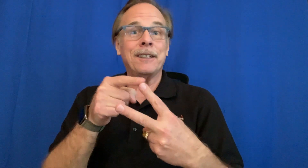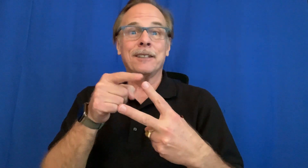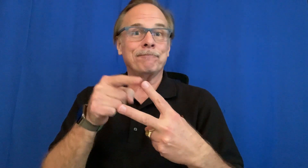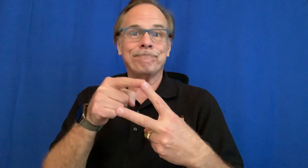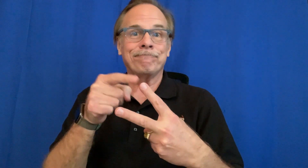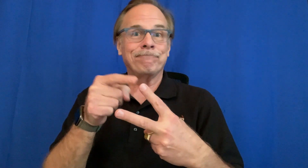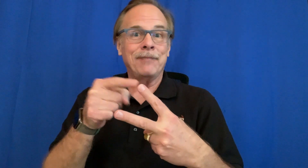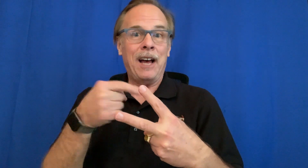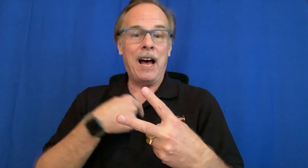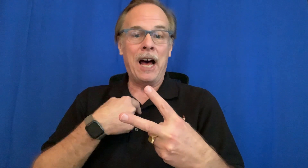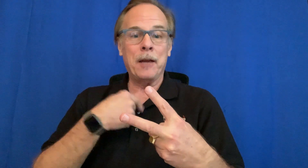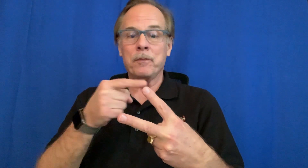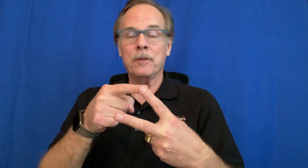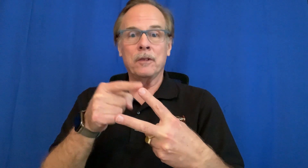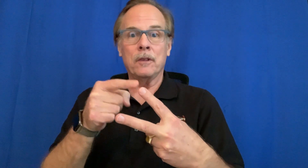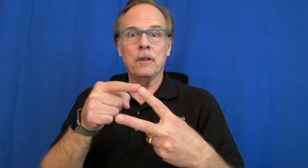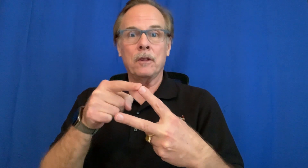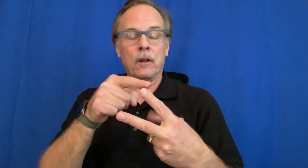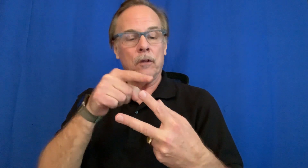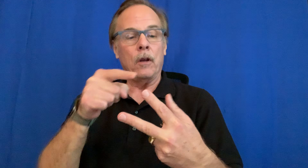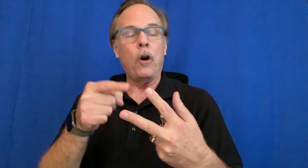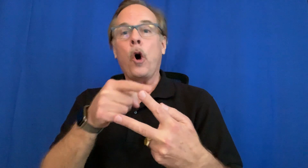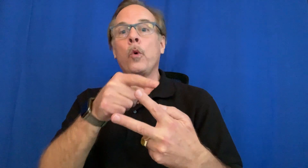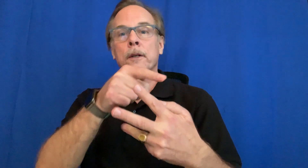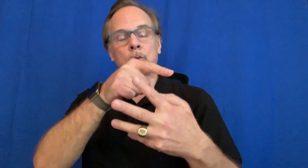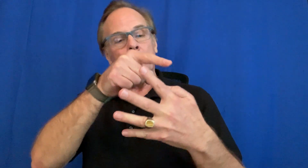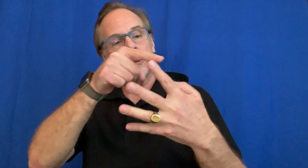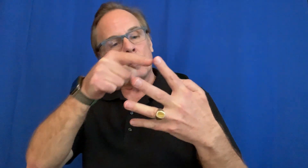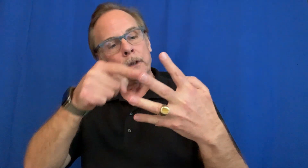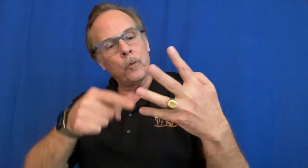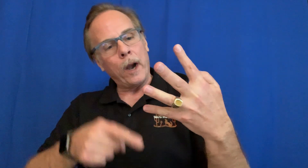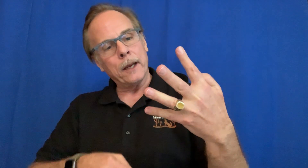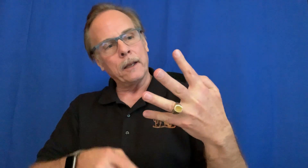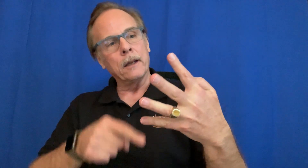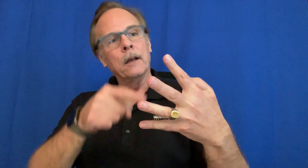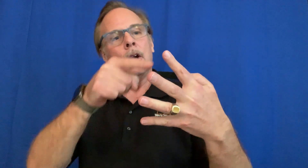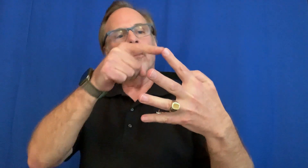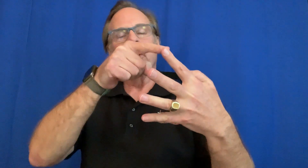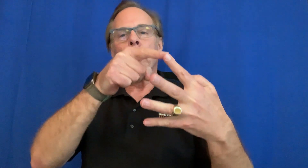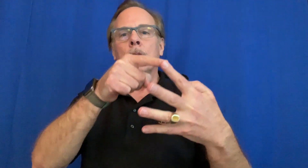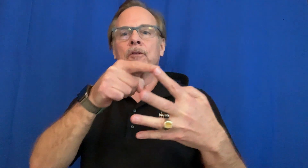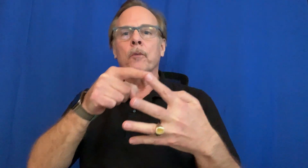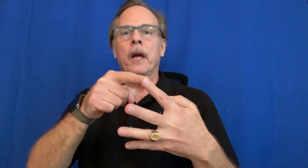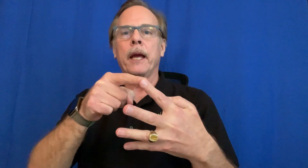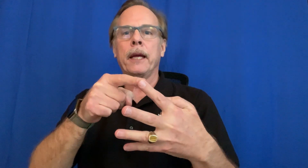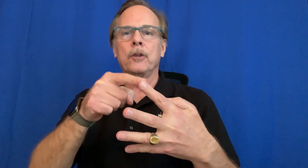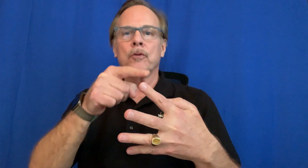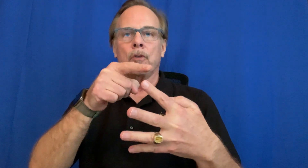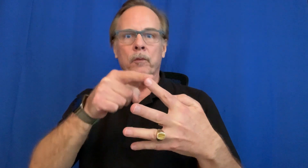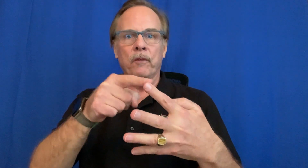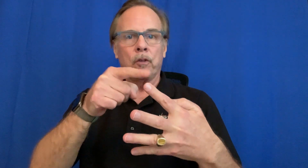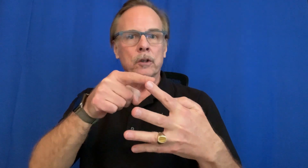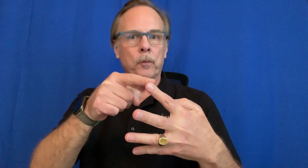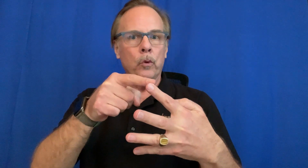that I'm always, when you're doing the ranking, we're going from age, from the firstborn,